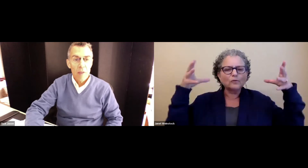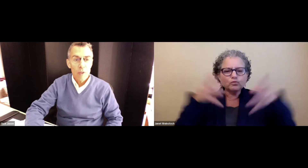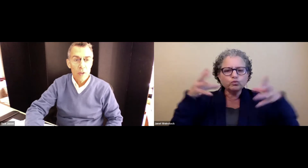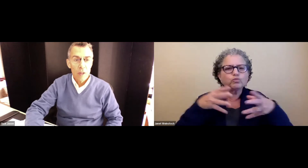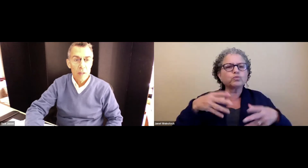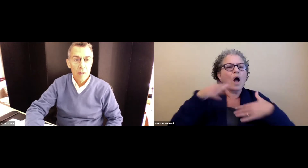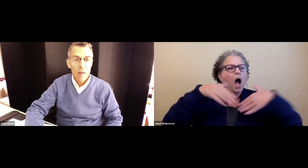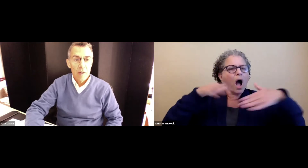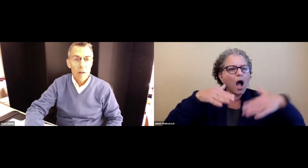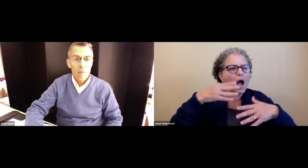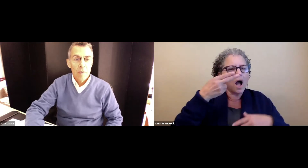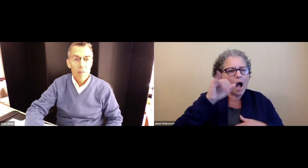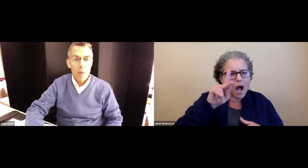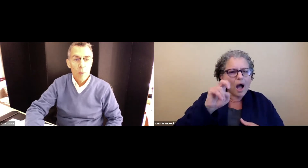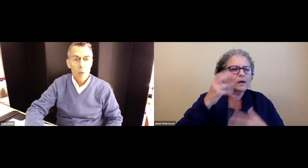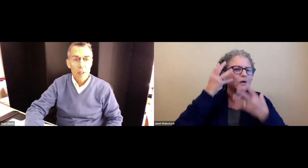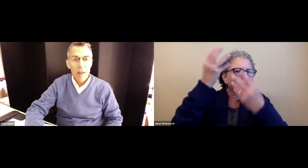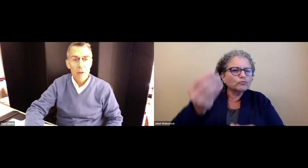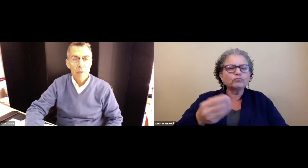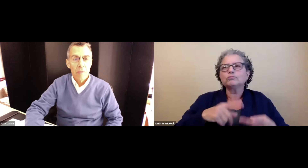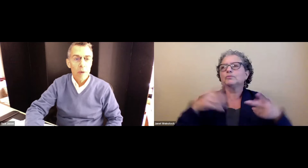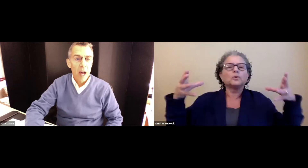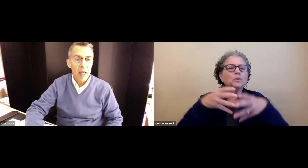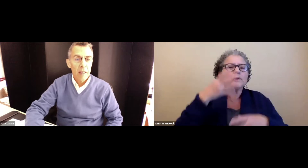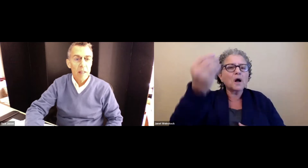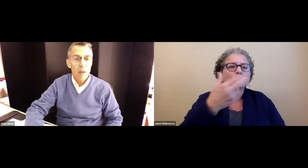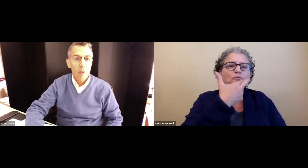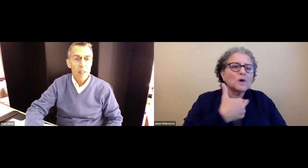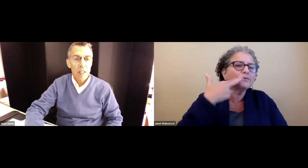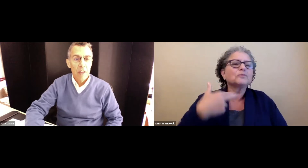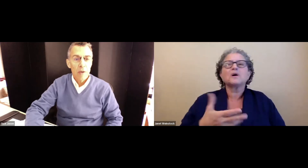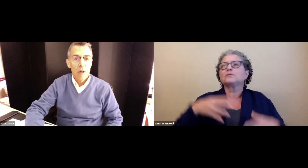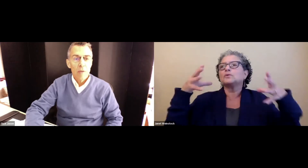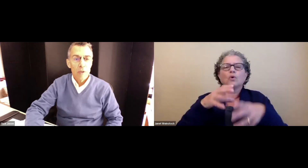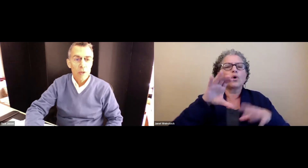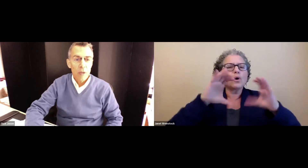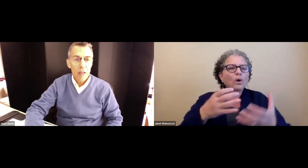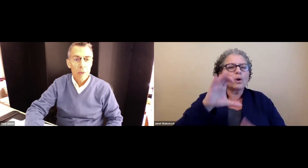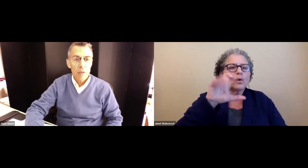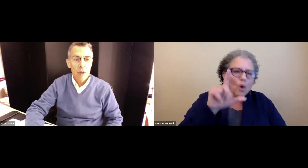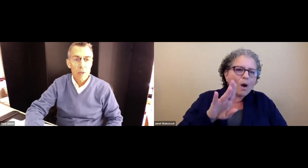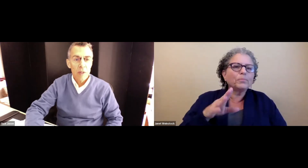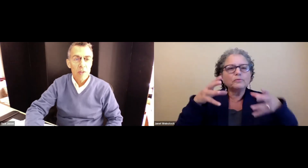good. Deaf people would gather, they would hike, they would get together for social gatherings in restaurants and